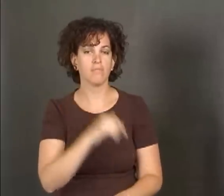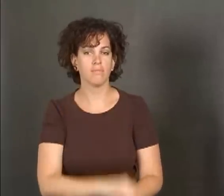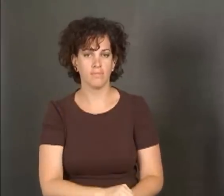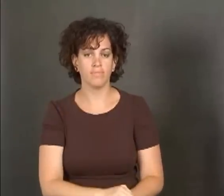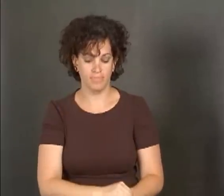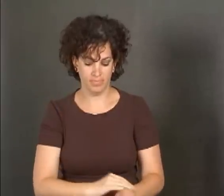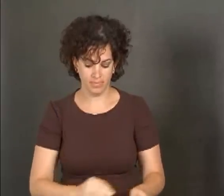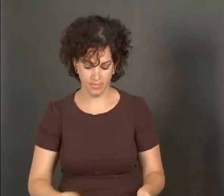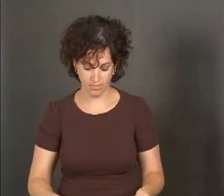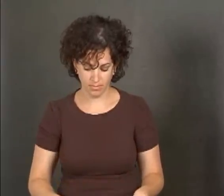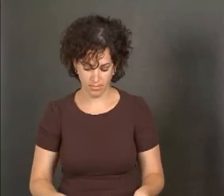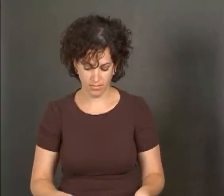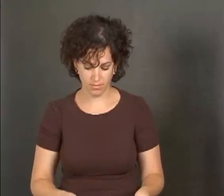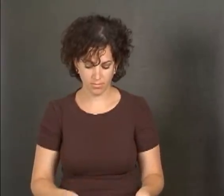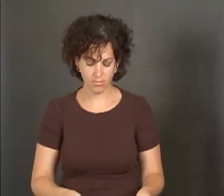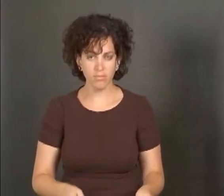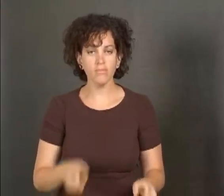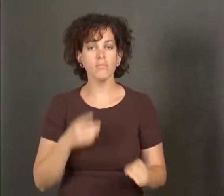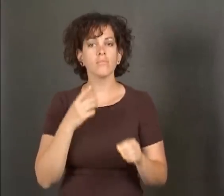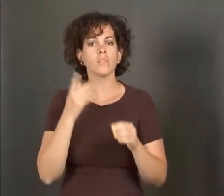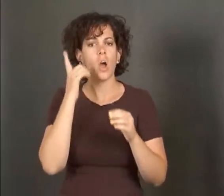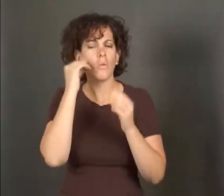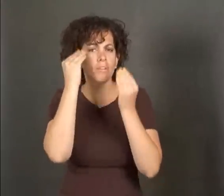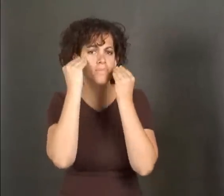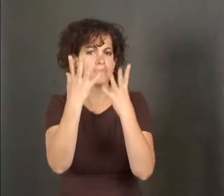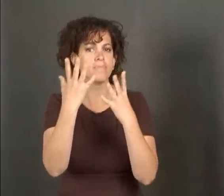global. It's primarily used in America.